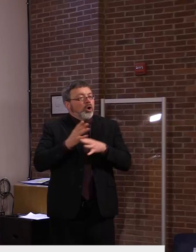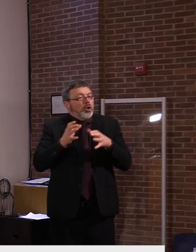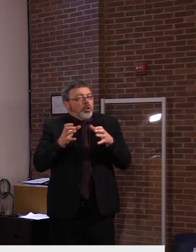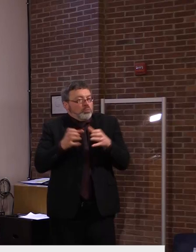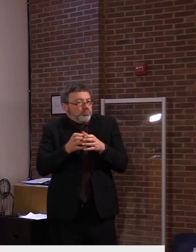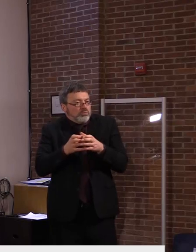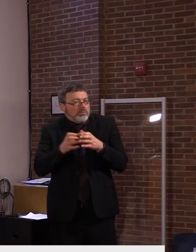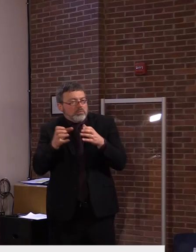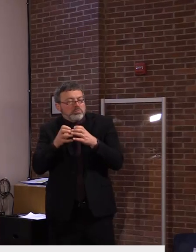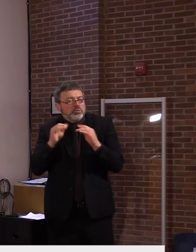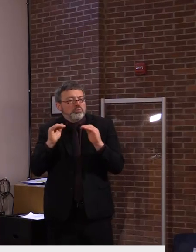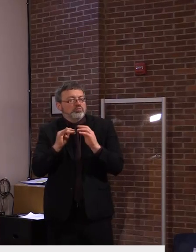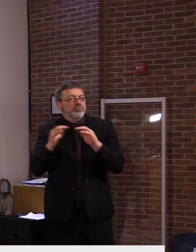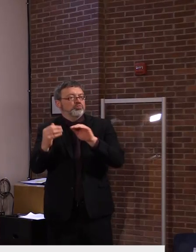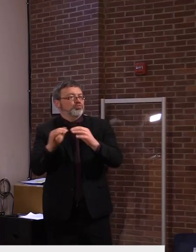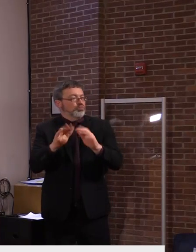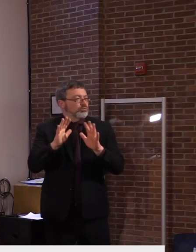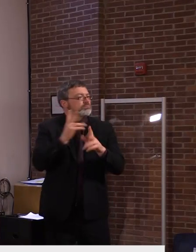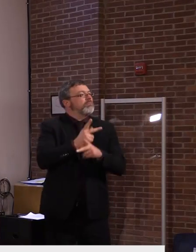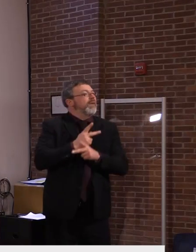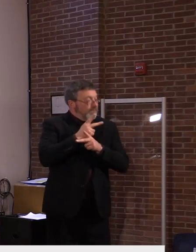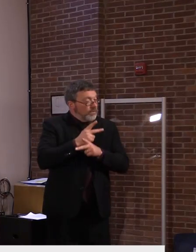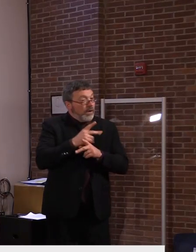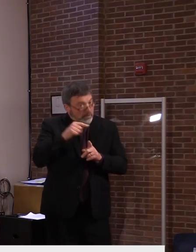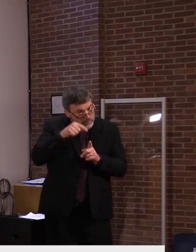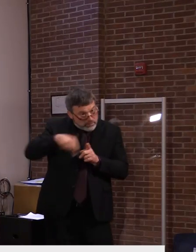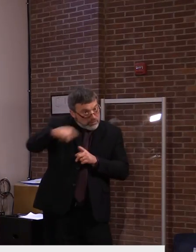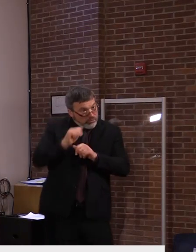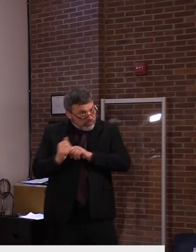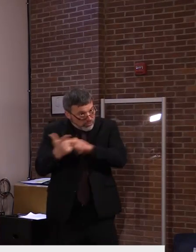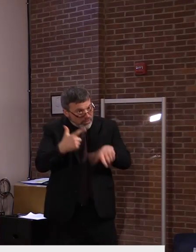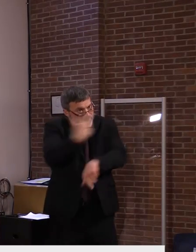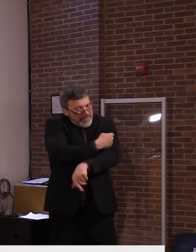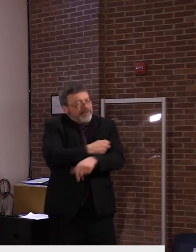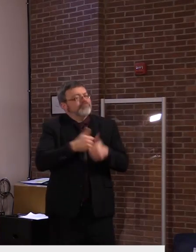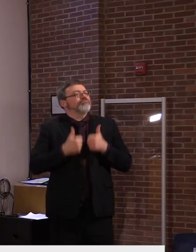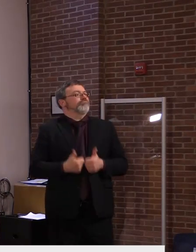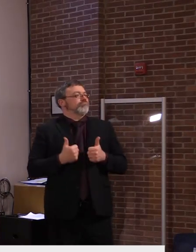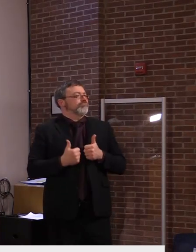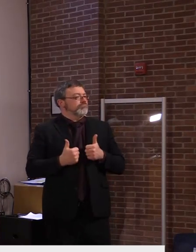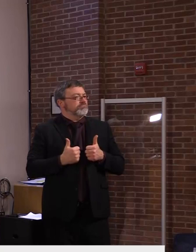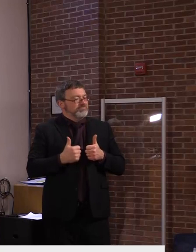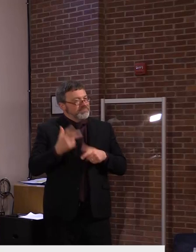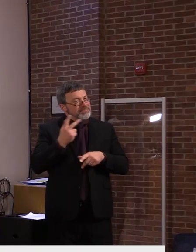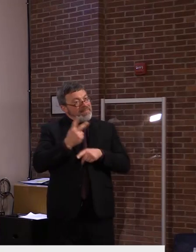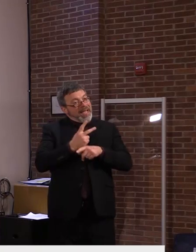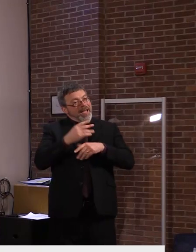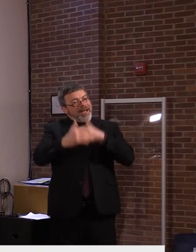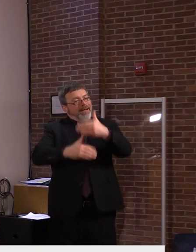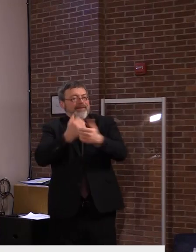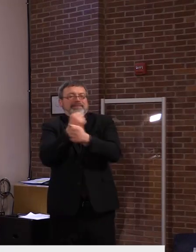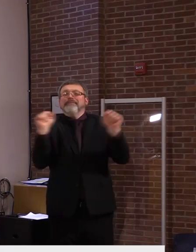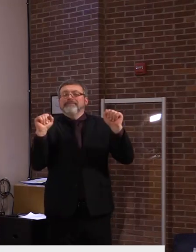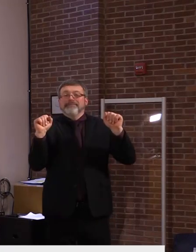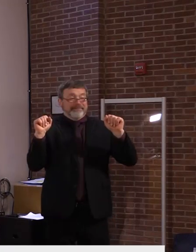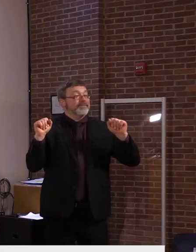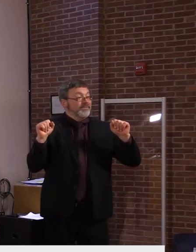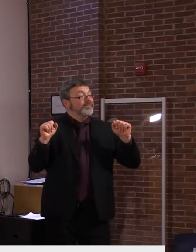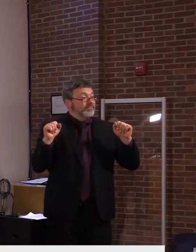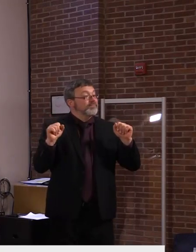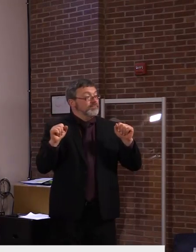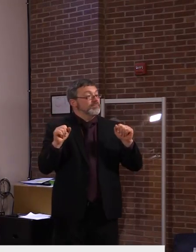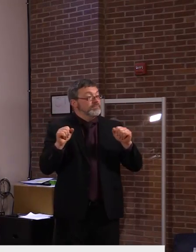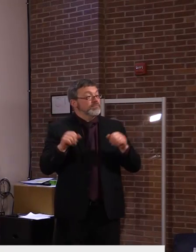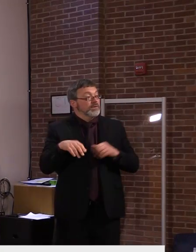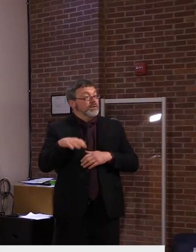it is. Pretty simple and straightforward advice. And if you have access to the